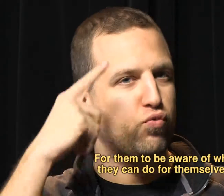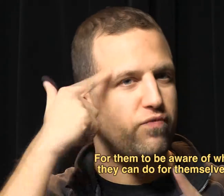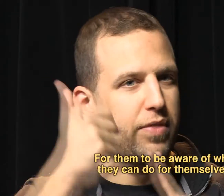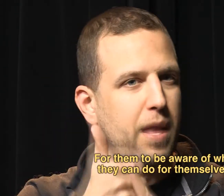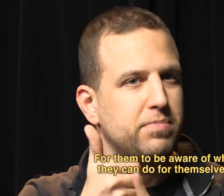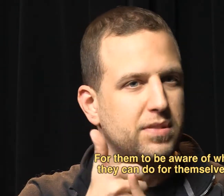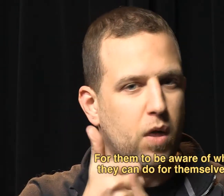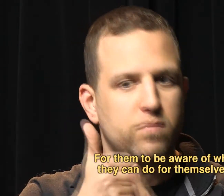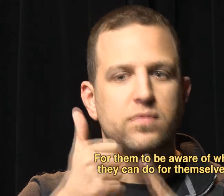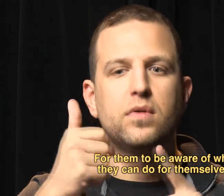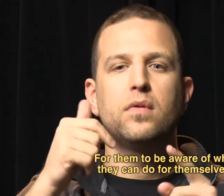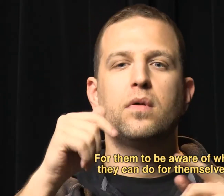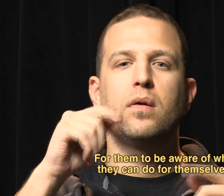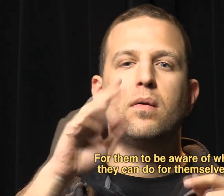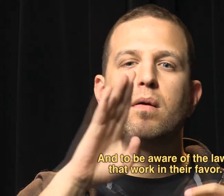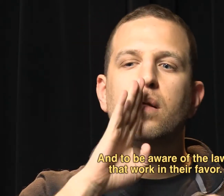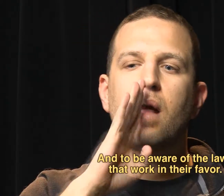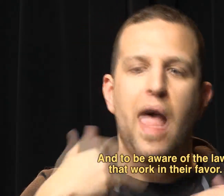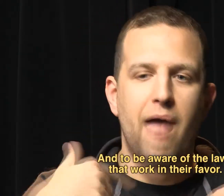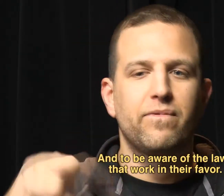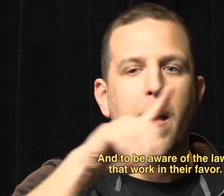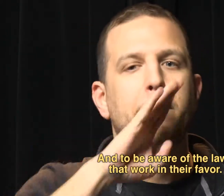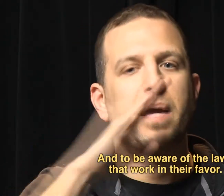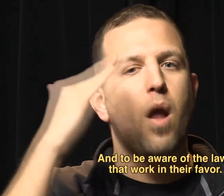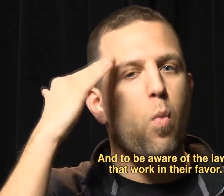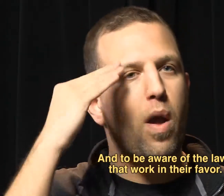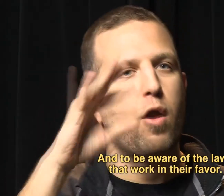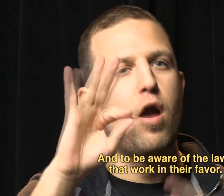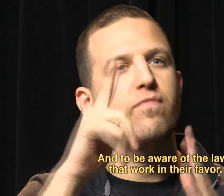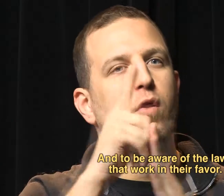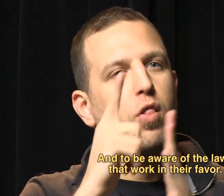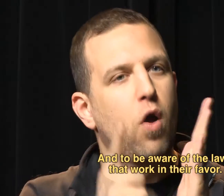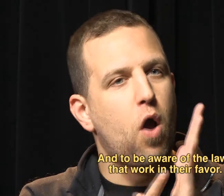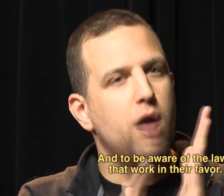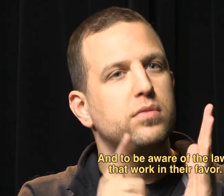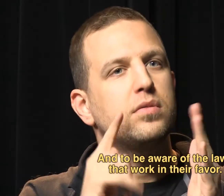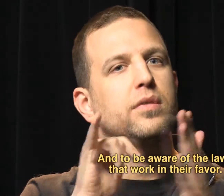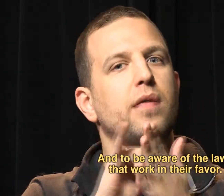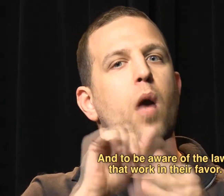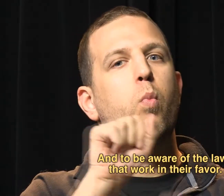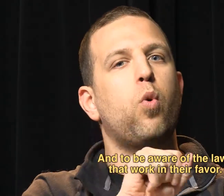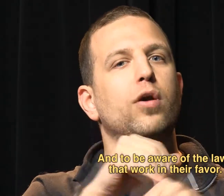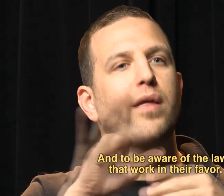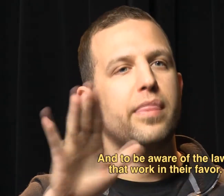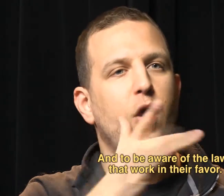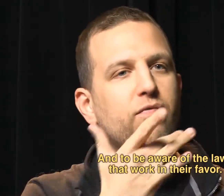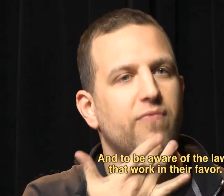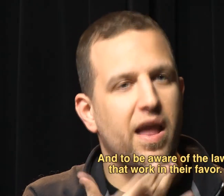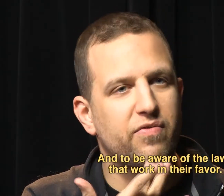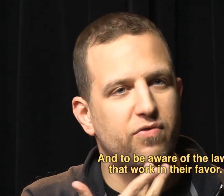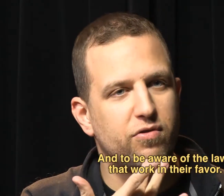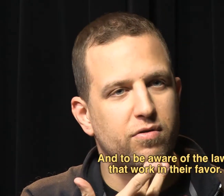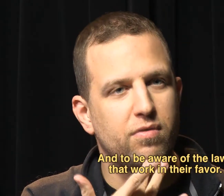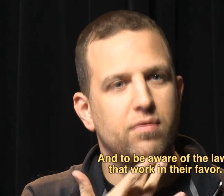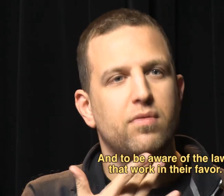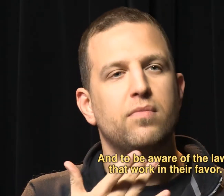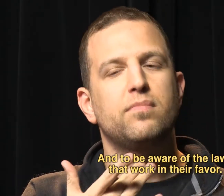of the laws that work in their favor. And I strongly advise them to be assertive. There's nothing wrong with them.